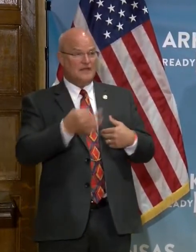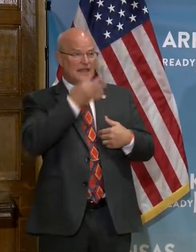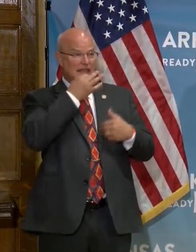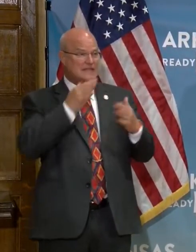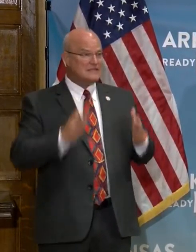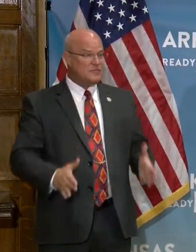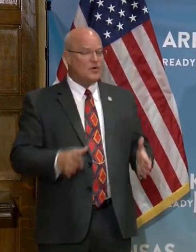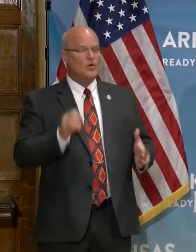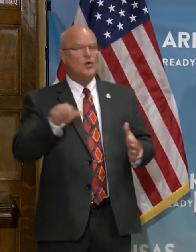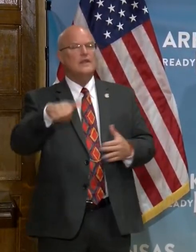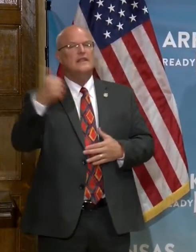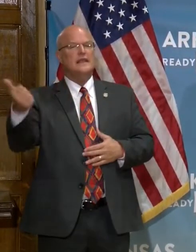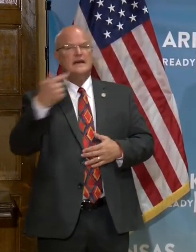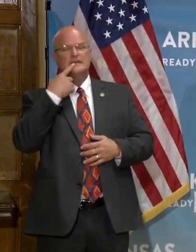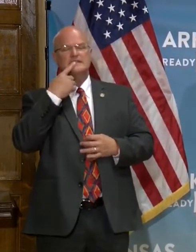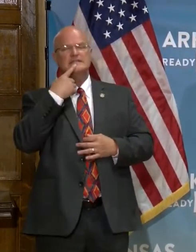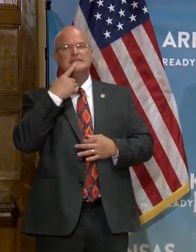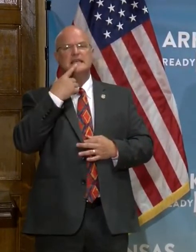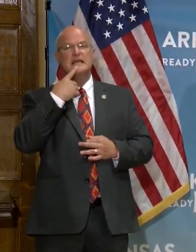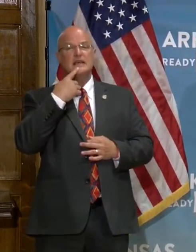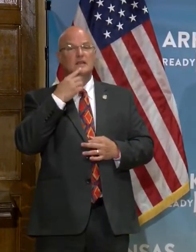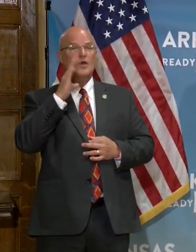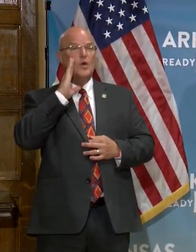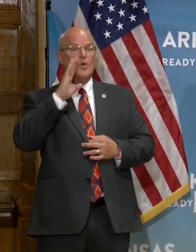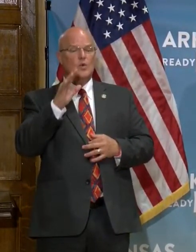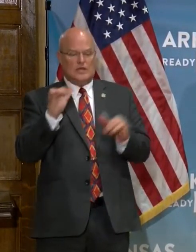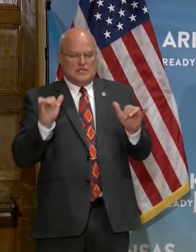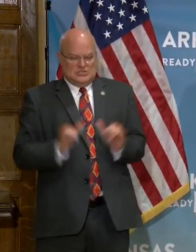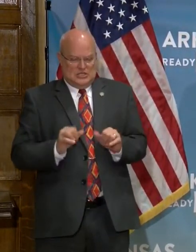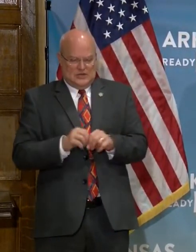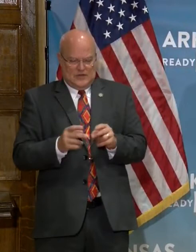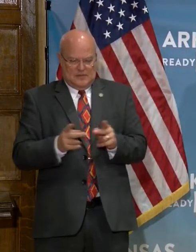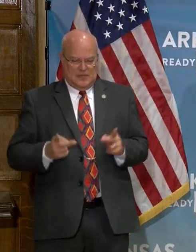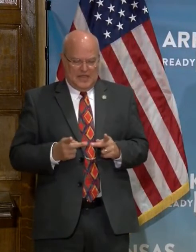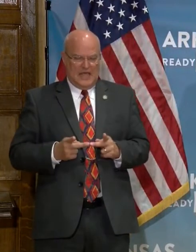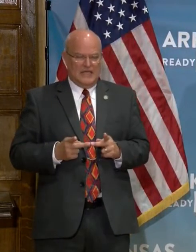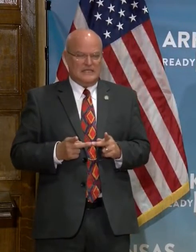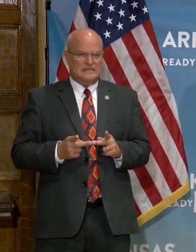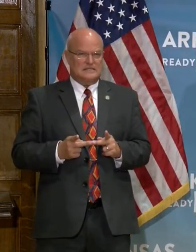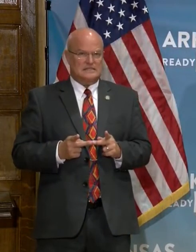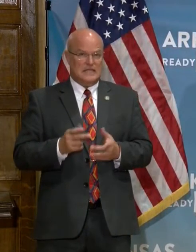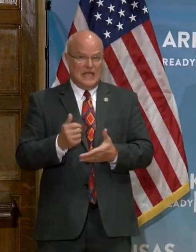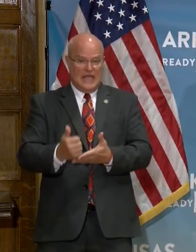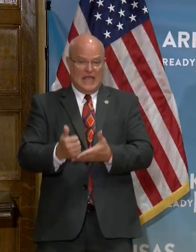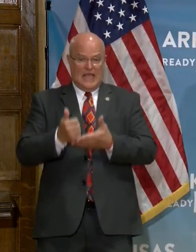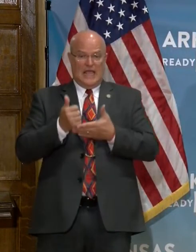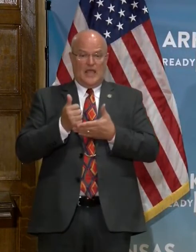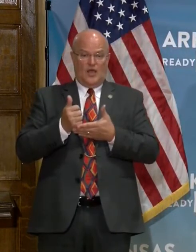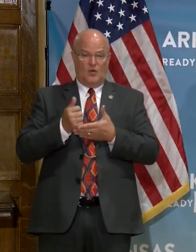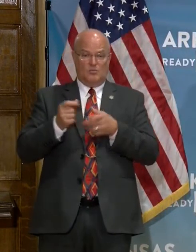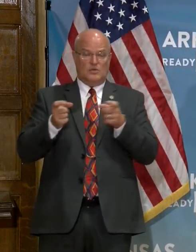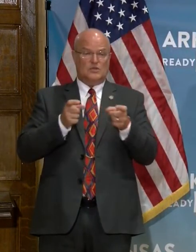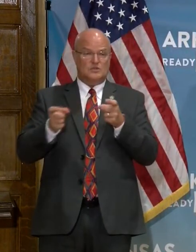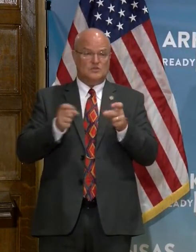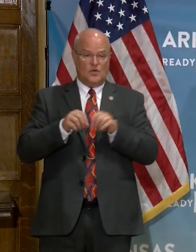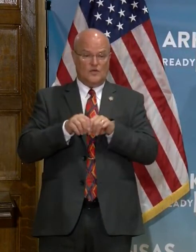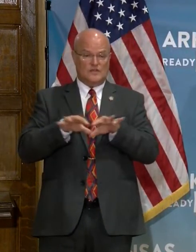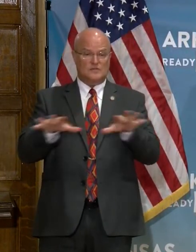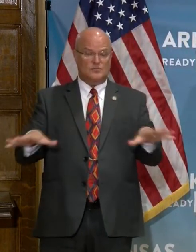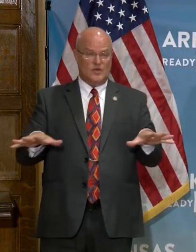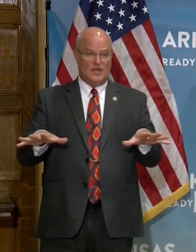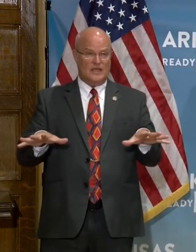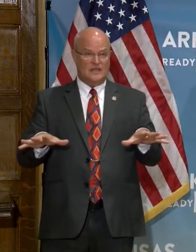or anything else and said, would sheltering in place help control the spread